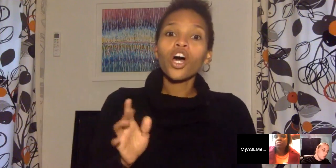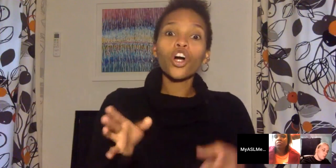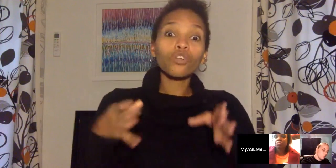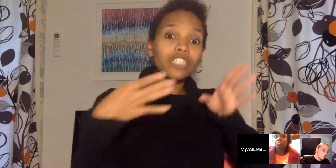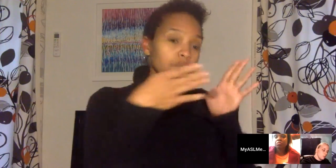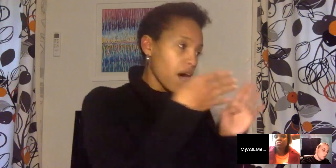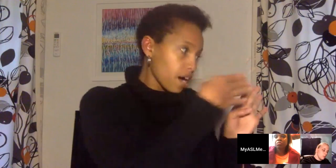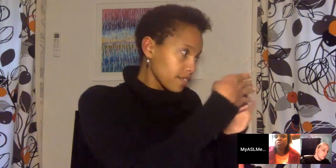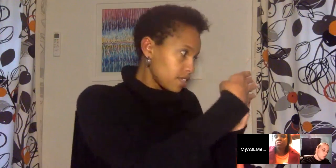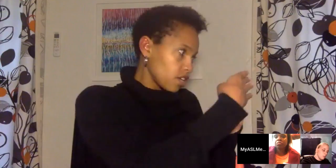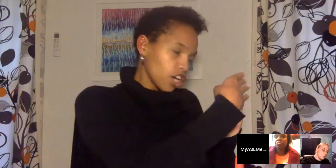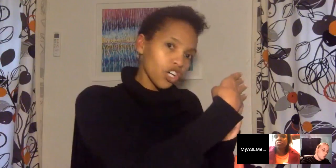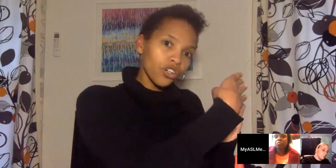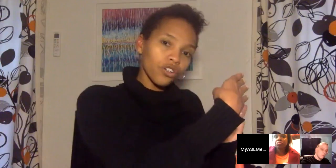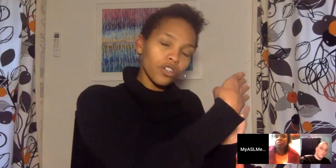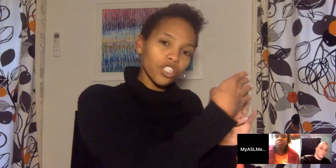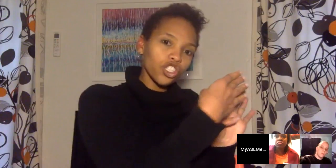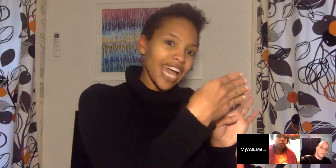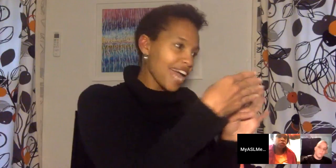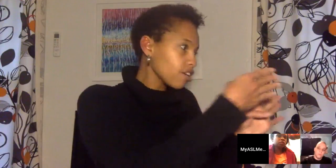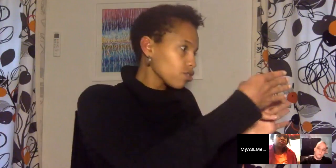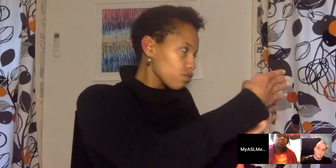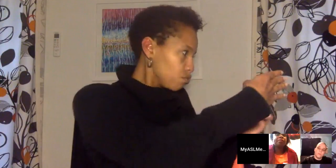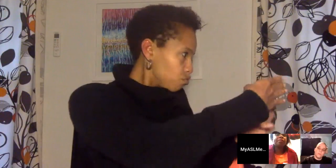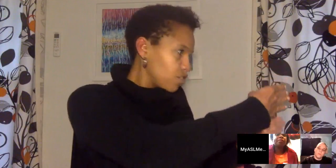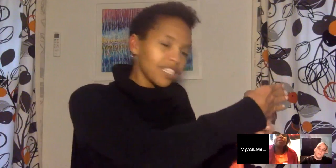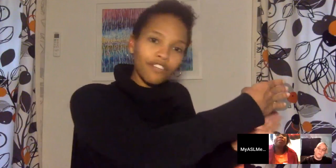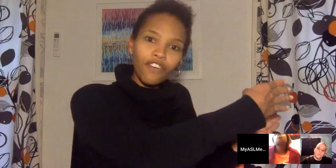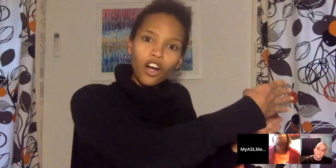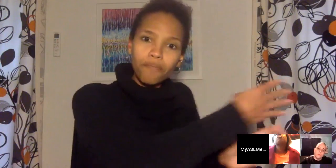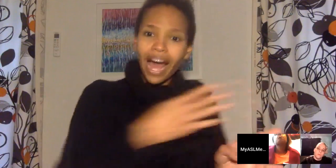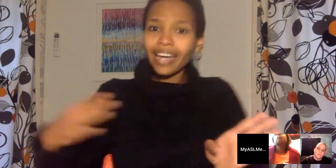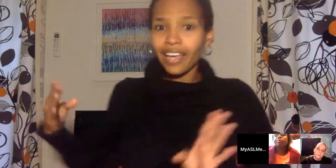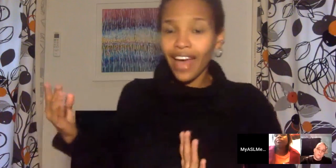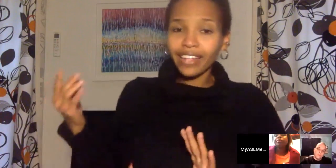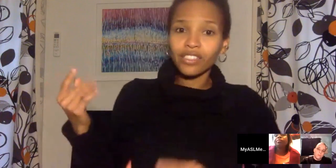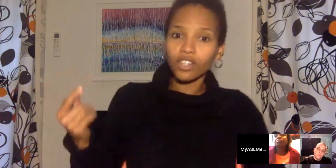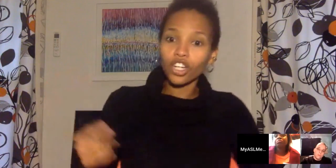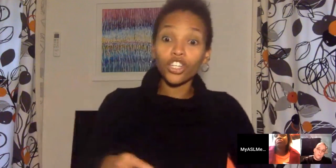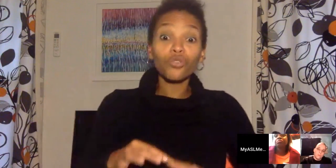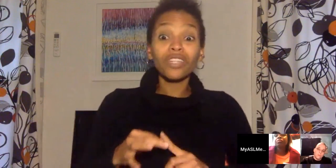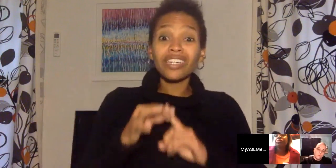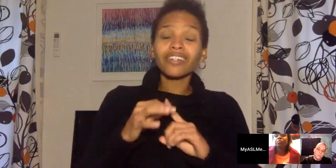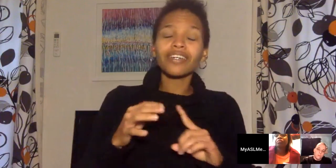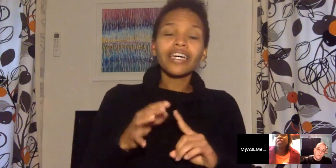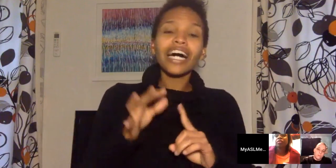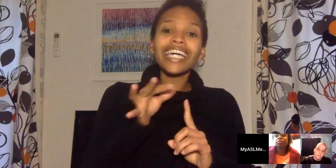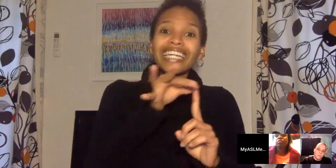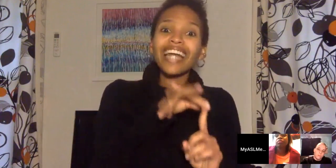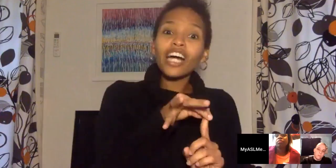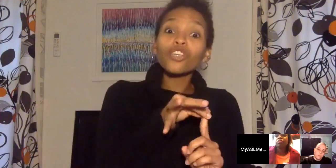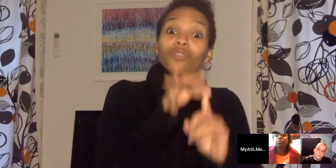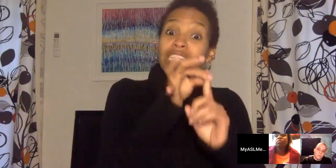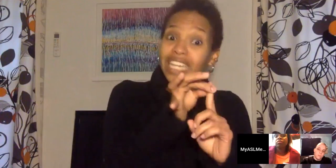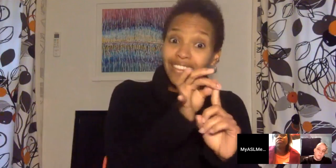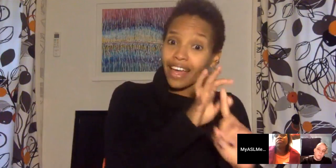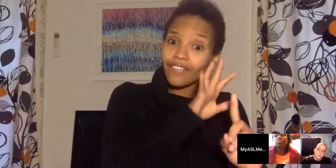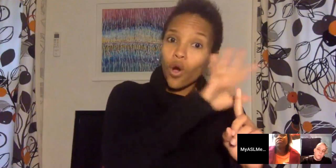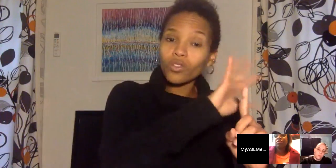her response, she angles really far back, and that's a unique, again, not unique in that I've only